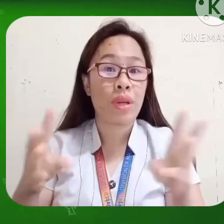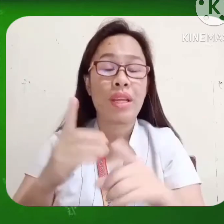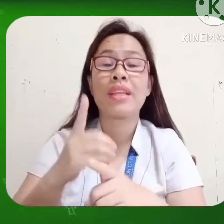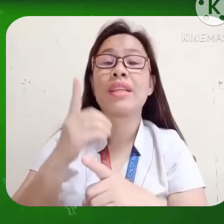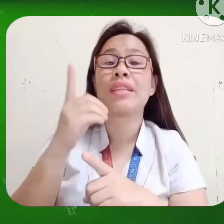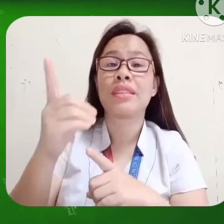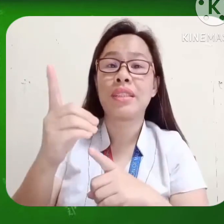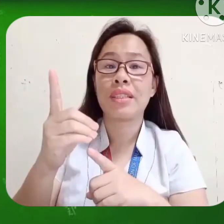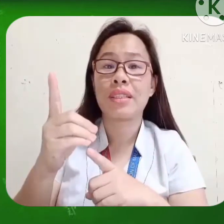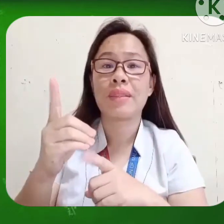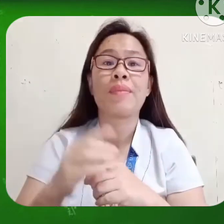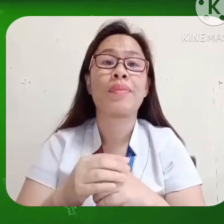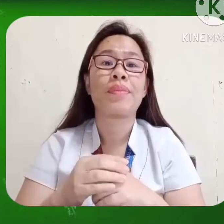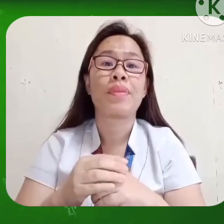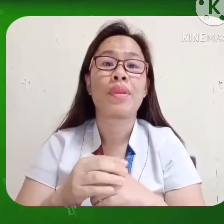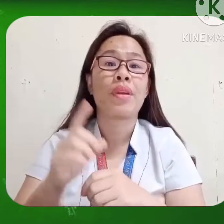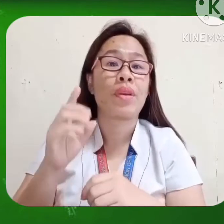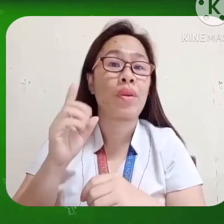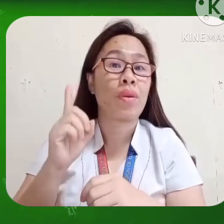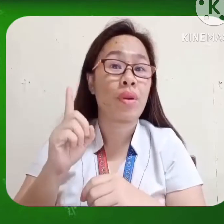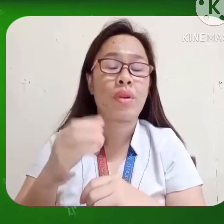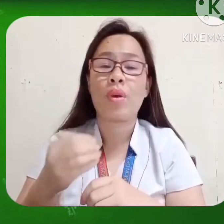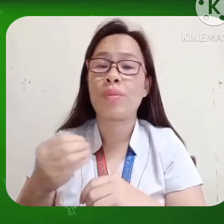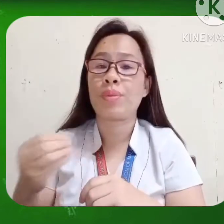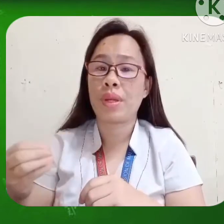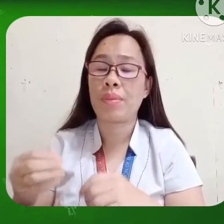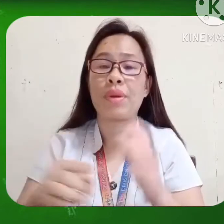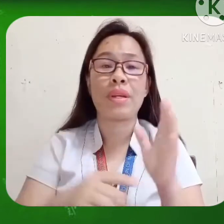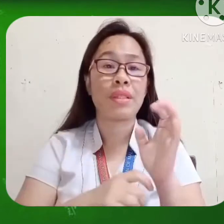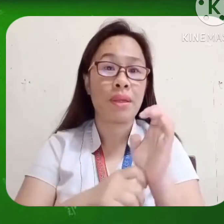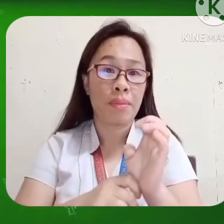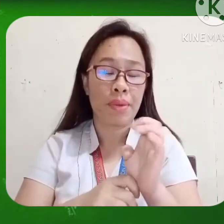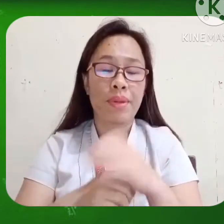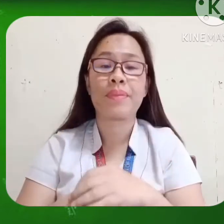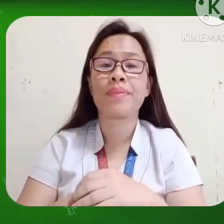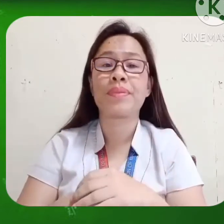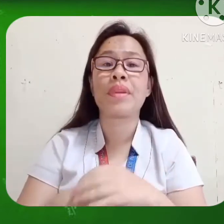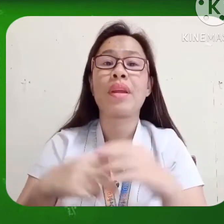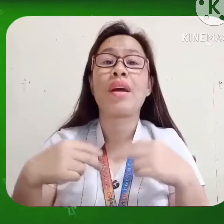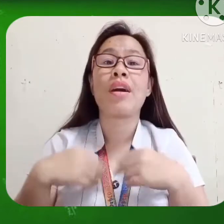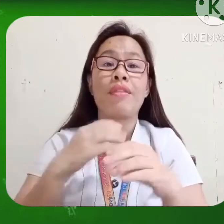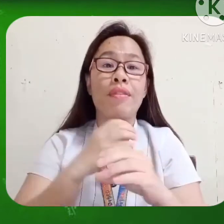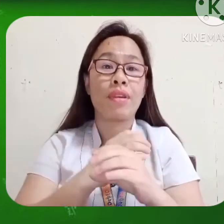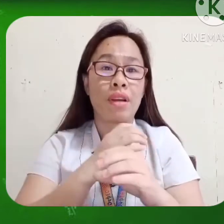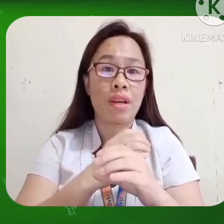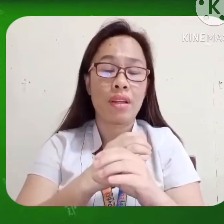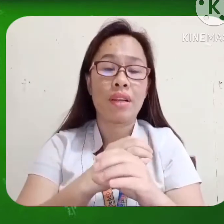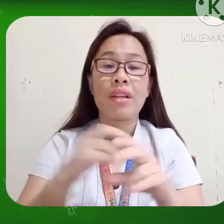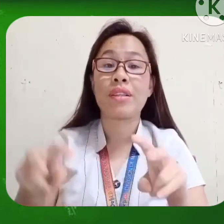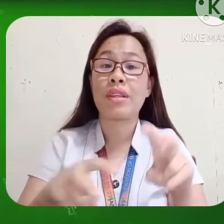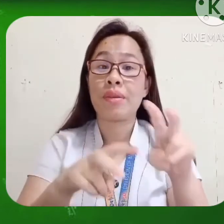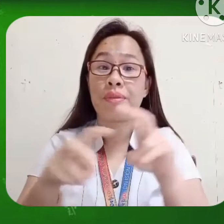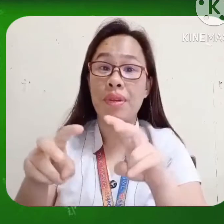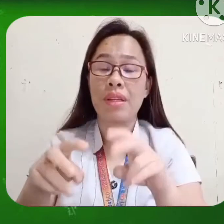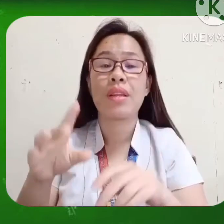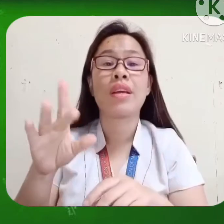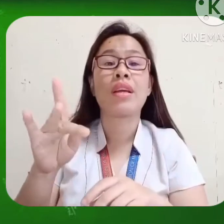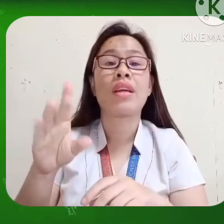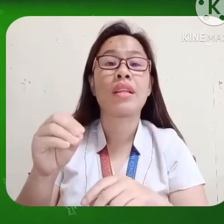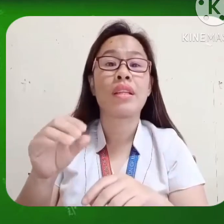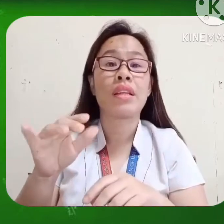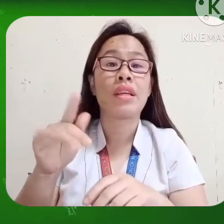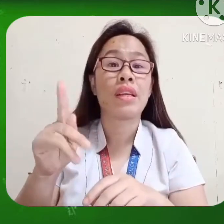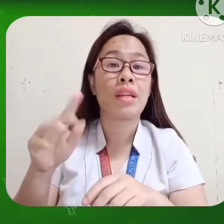mas malawak ang distance na covered ng isang object. For example, we have a car